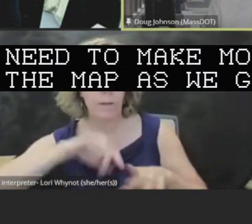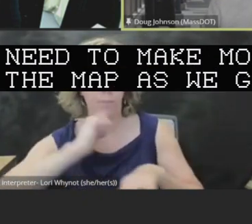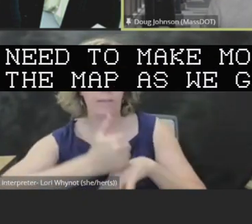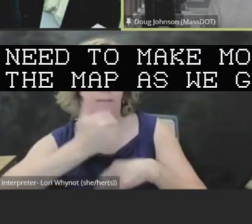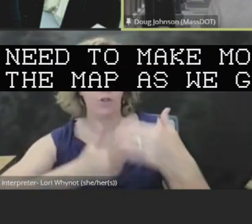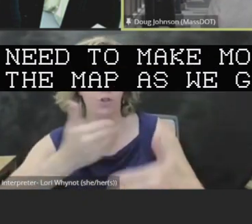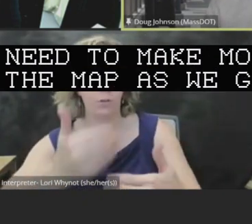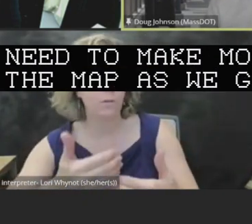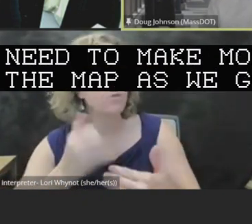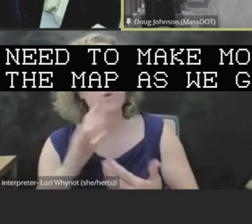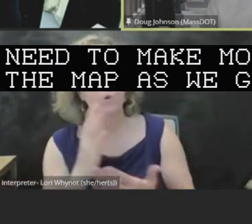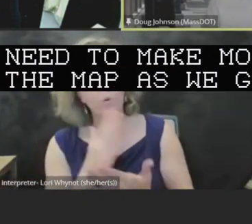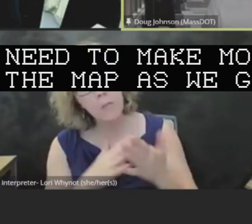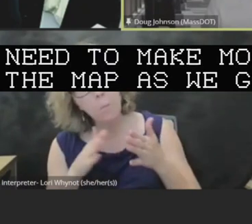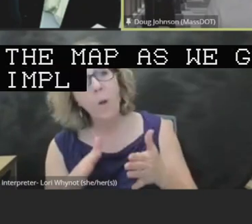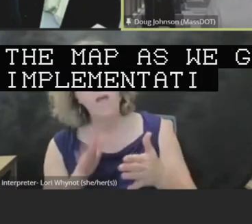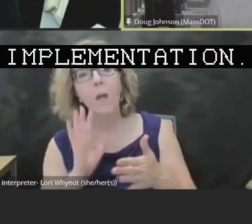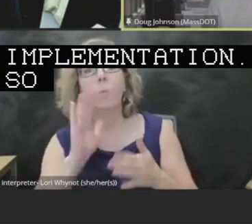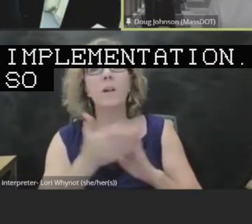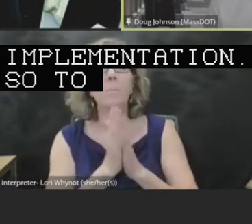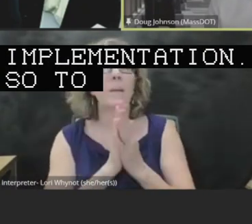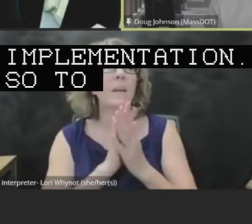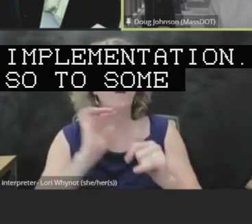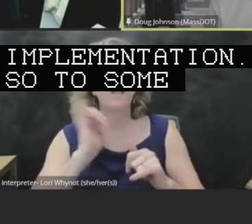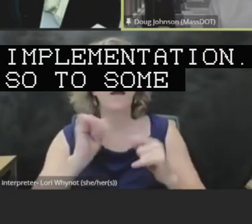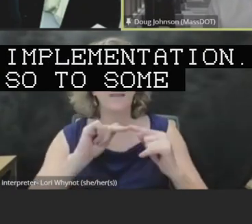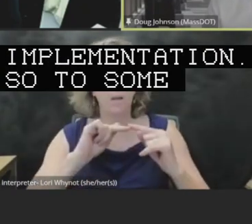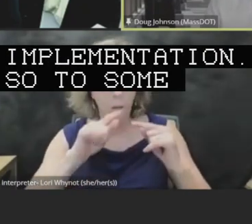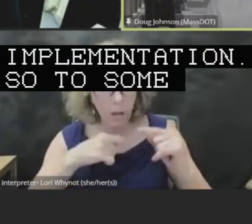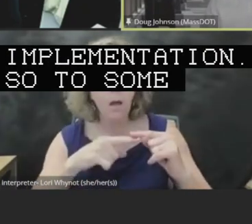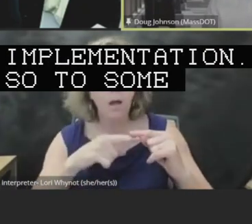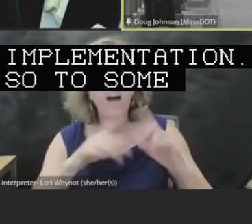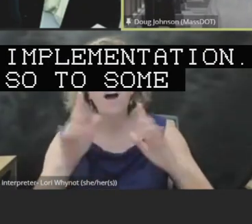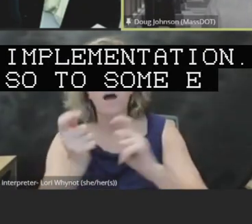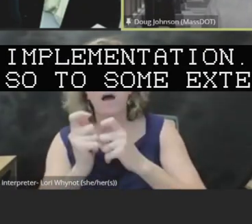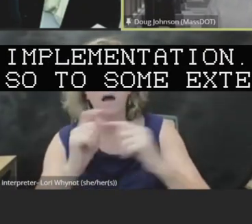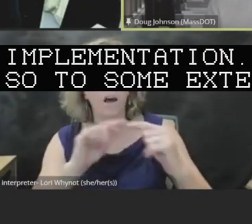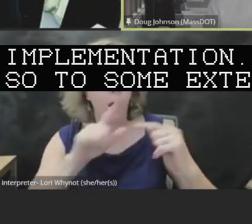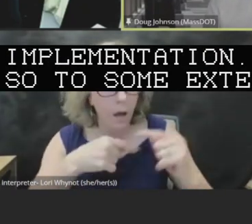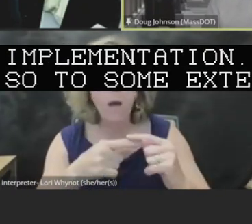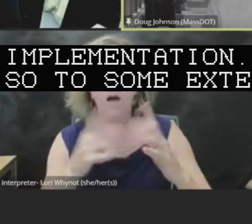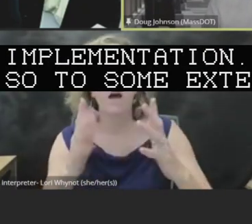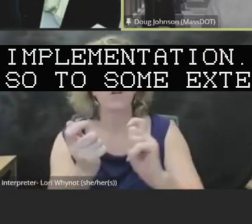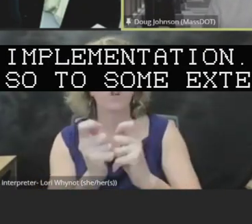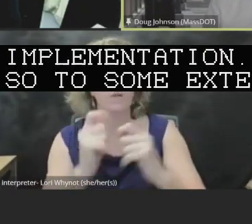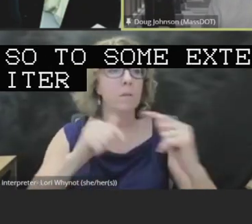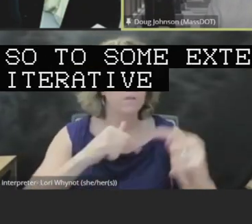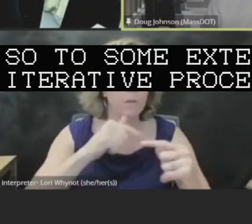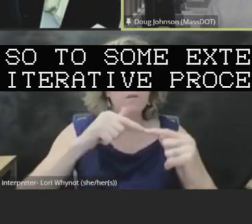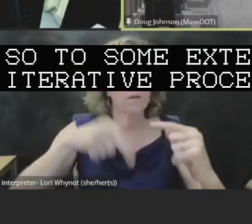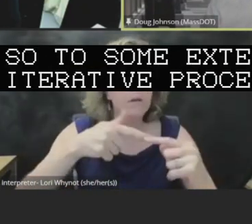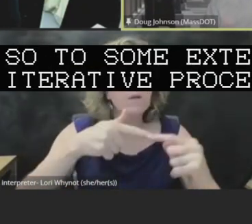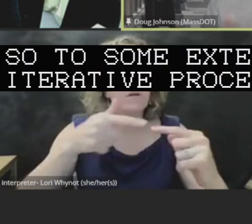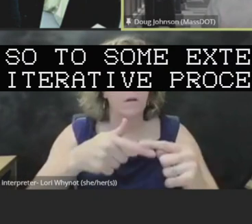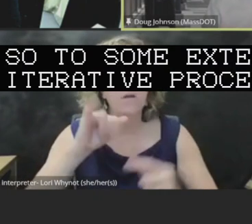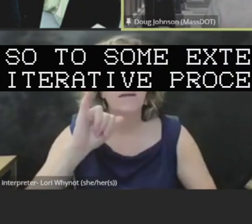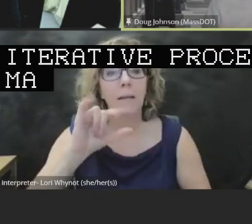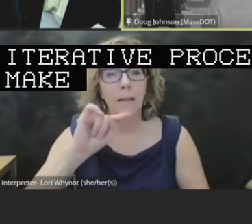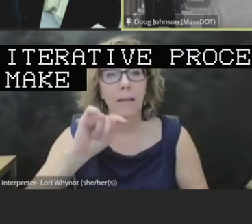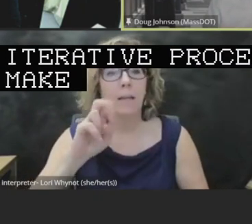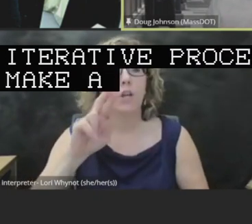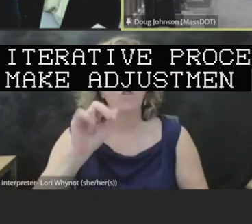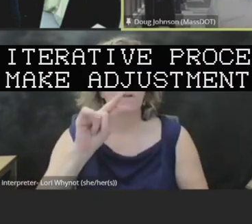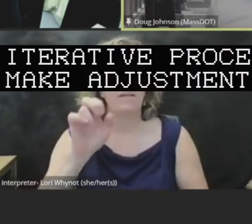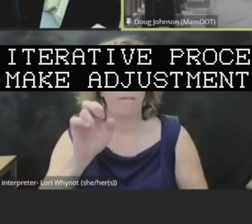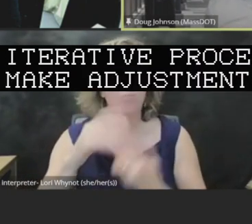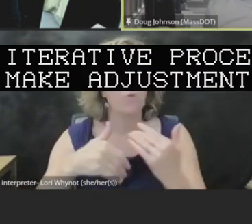to some extent, it will be an iterative process where we can make little adjustments here or there as circumstances change or